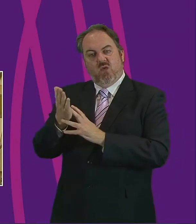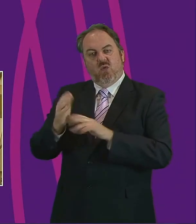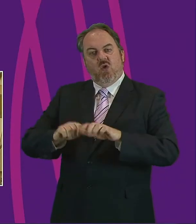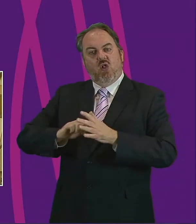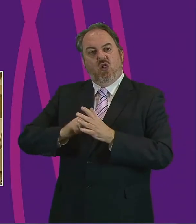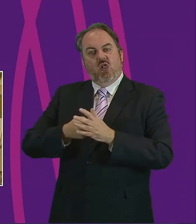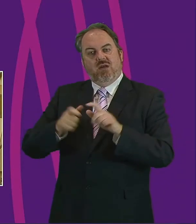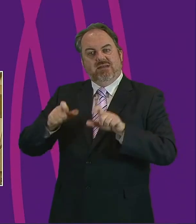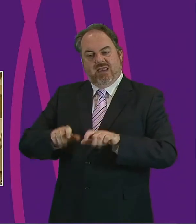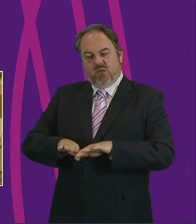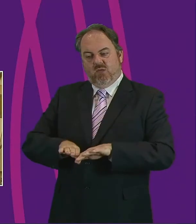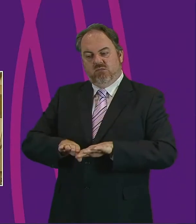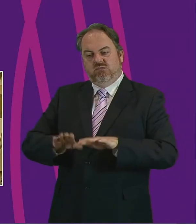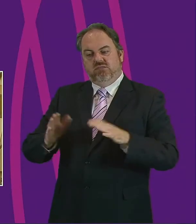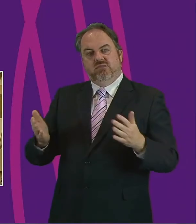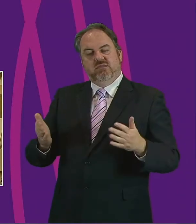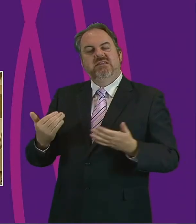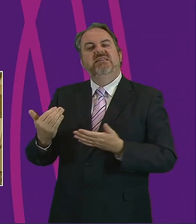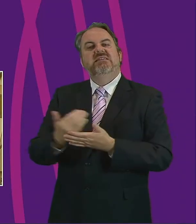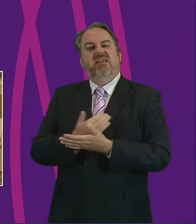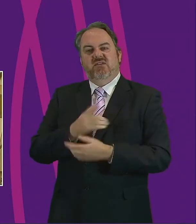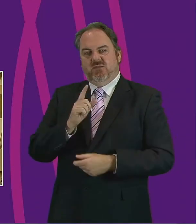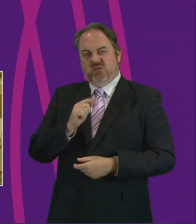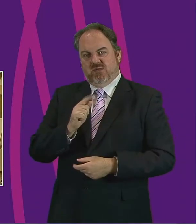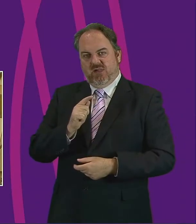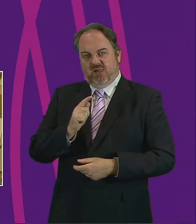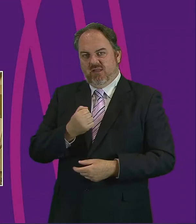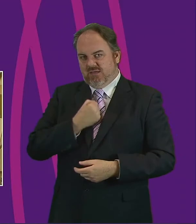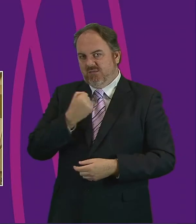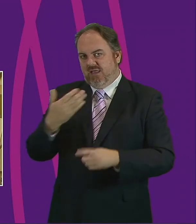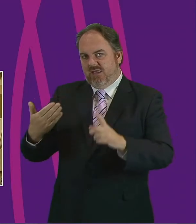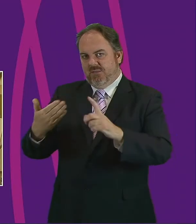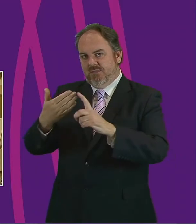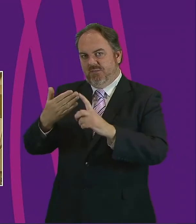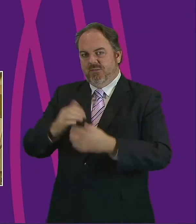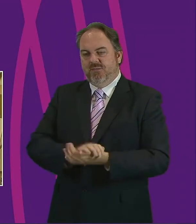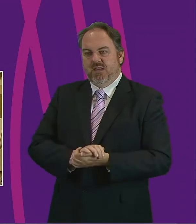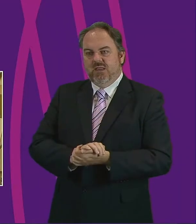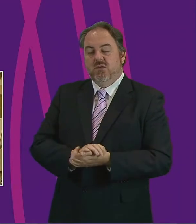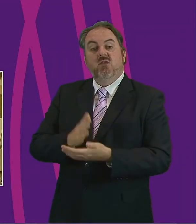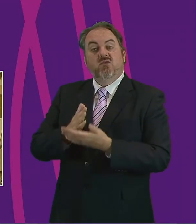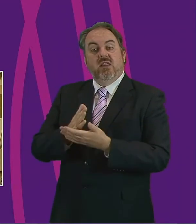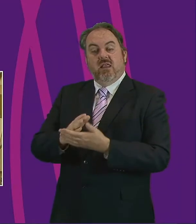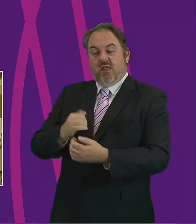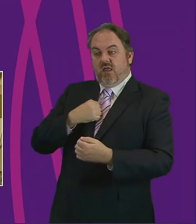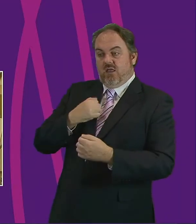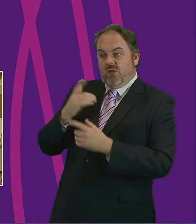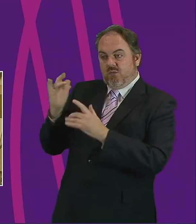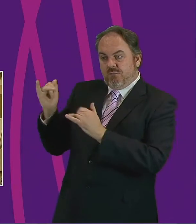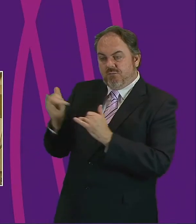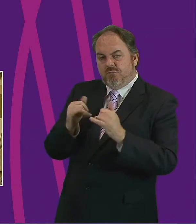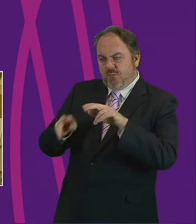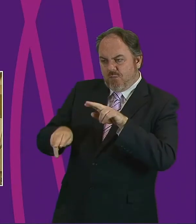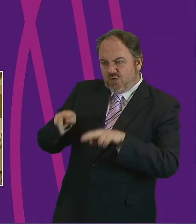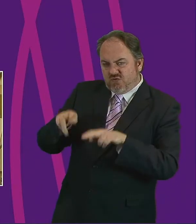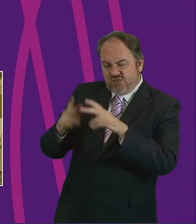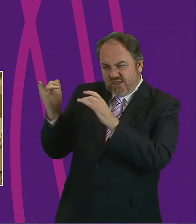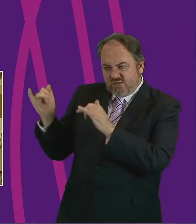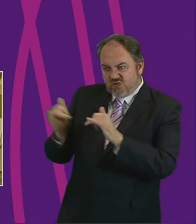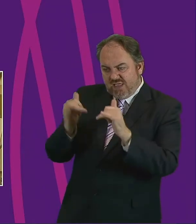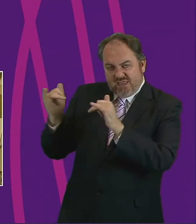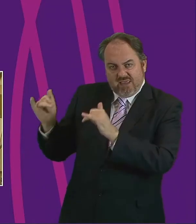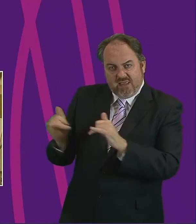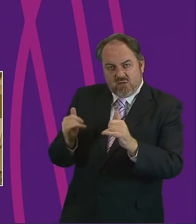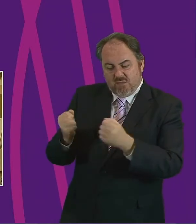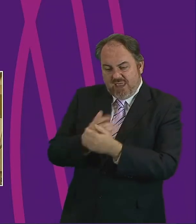period ahead. We will, as we sort of go forward, and the surveillance systems that we are putting in place to make